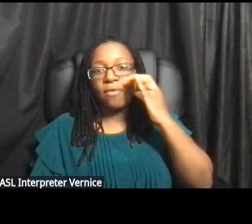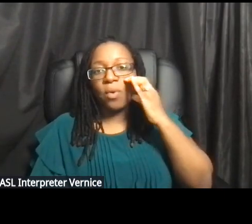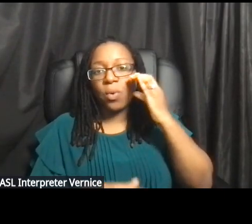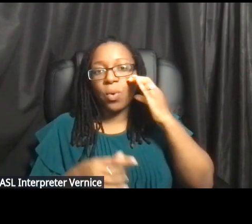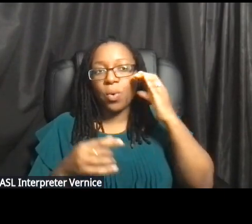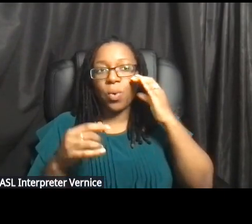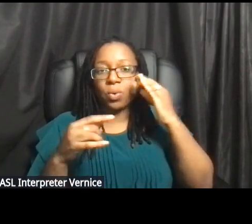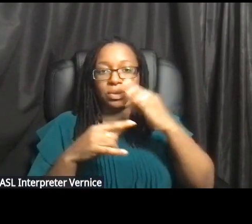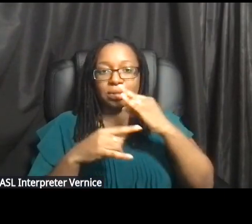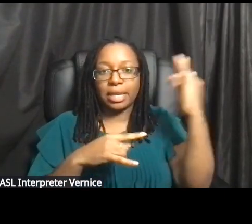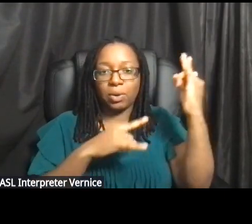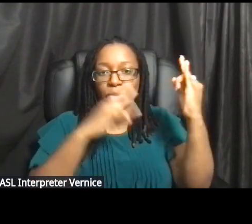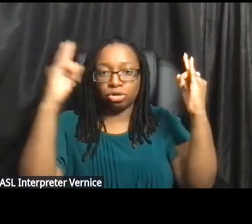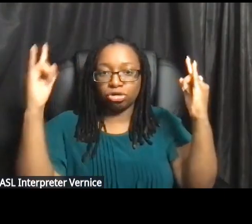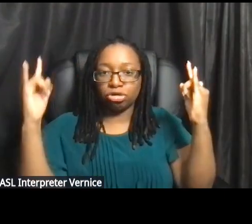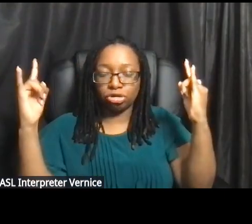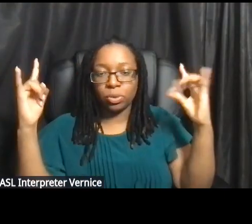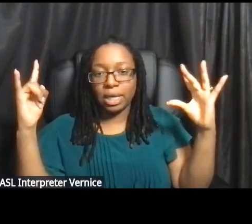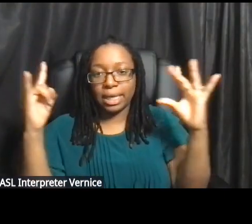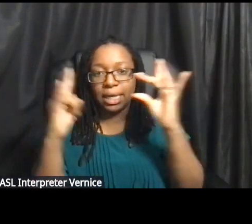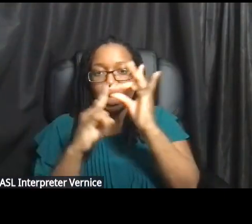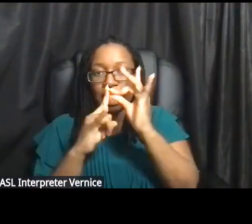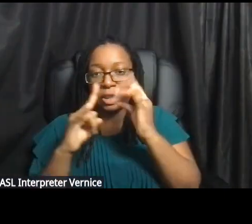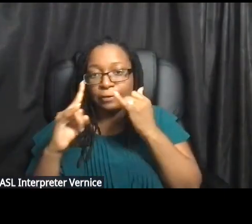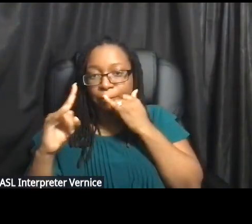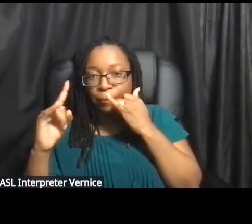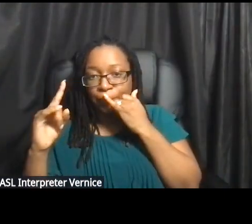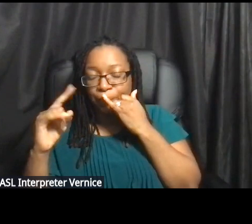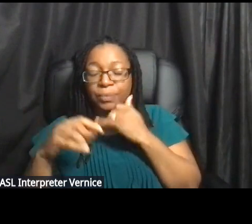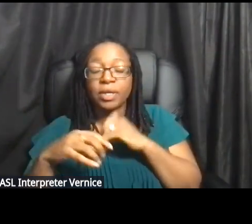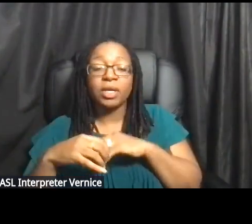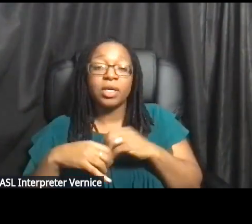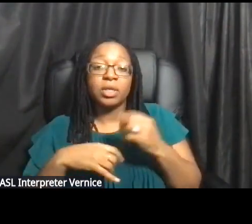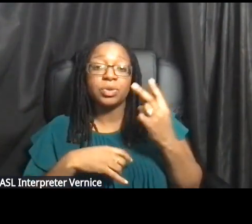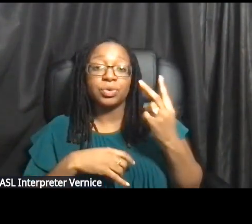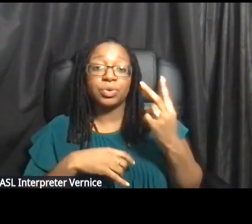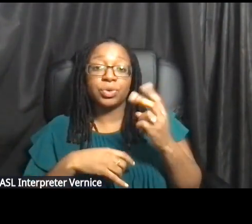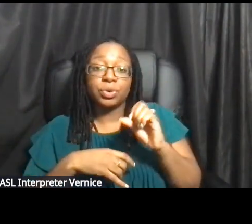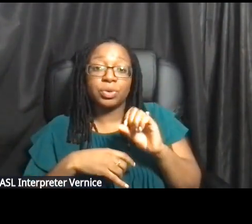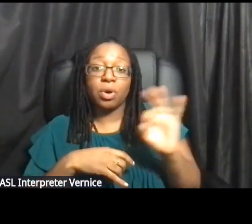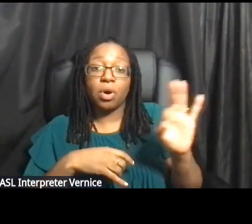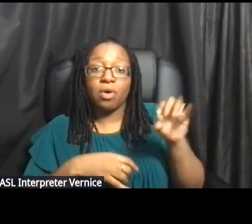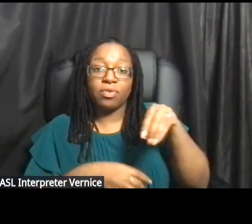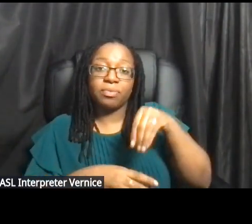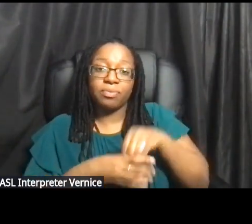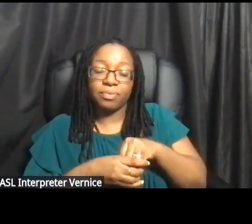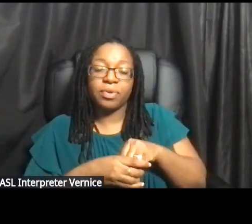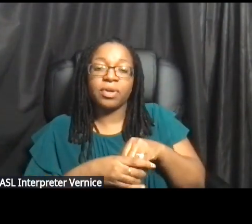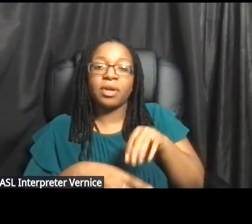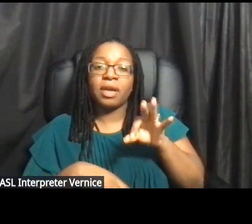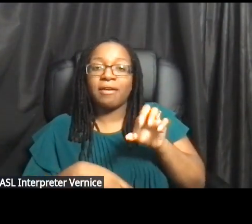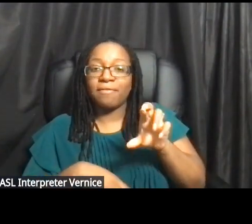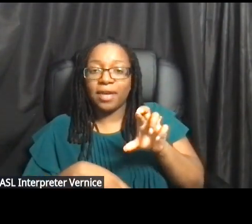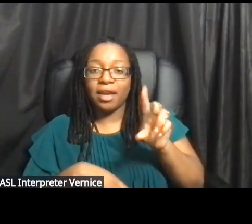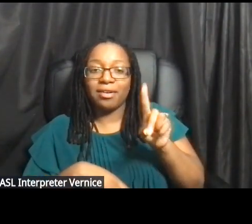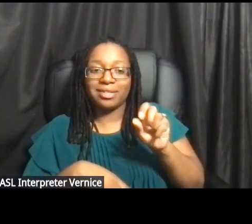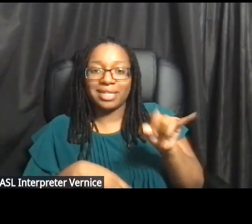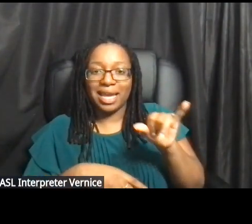the location of your device. Level 2 is turning off your phone and putting it in a Faraday bag. A Faraday bag blocks a signal.